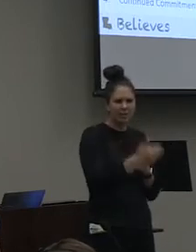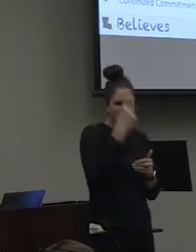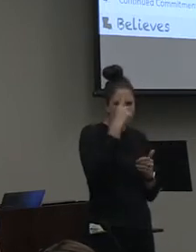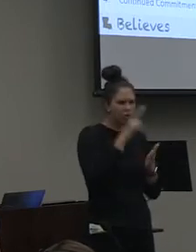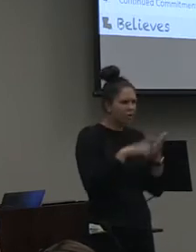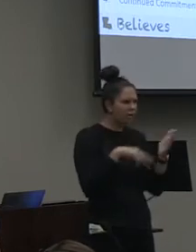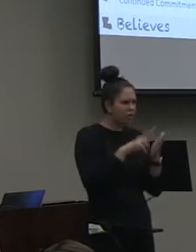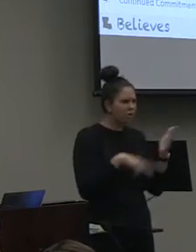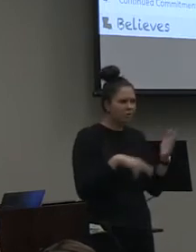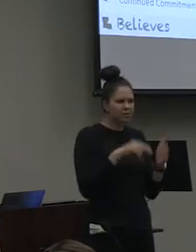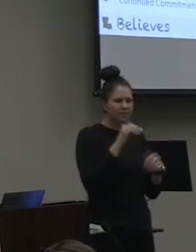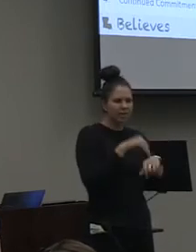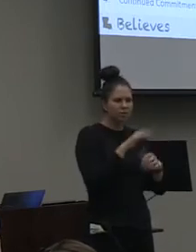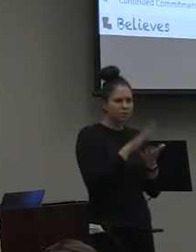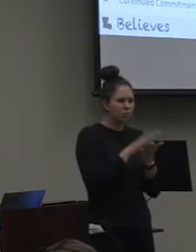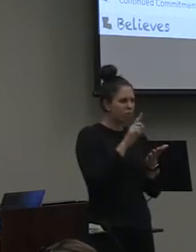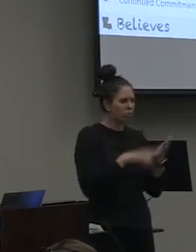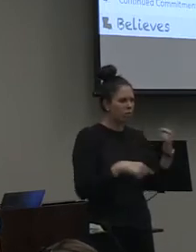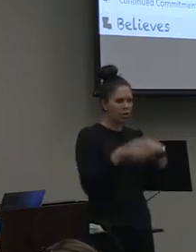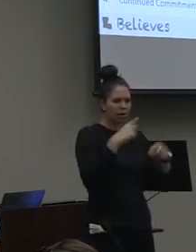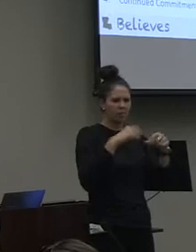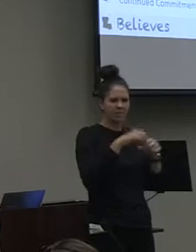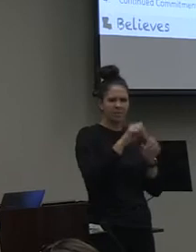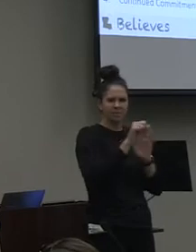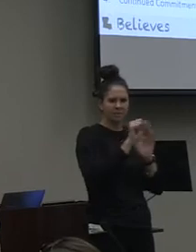literacy at a school? What comes in year two?